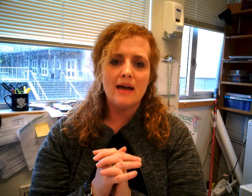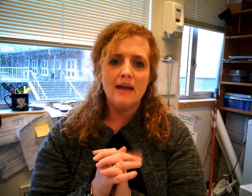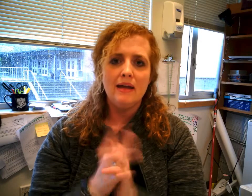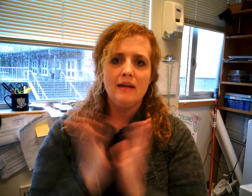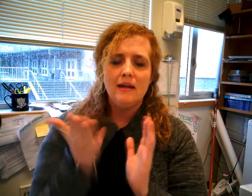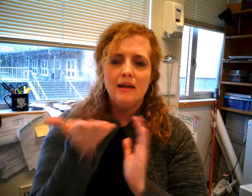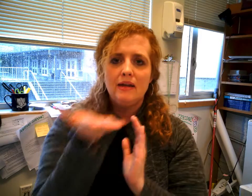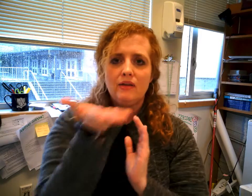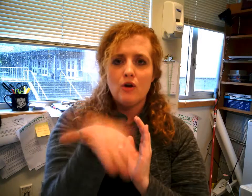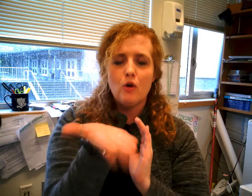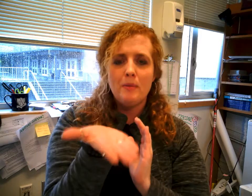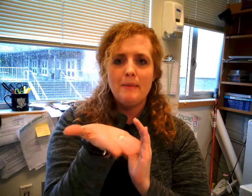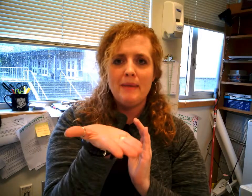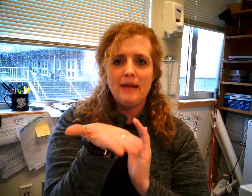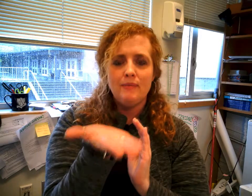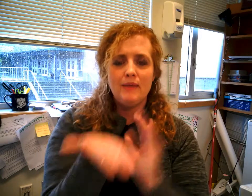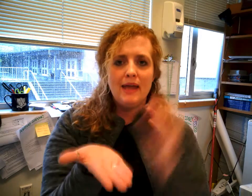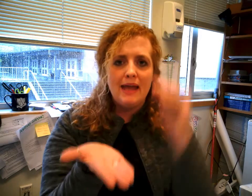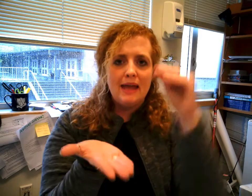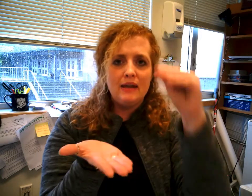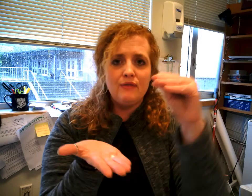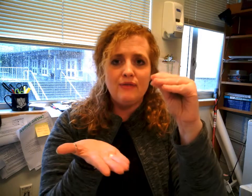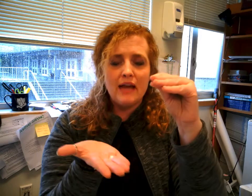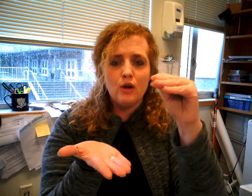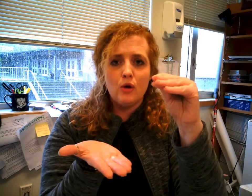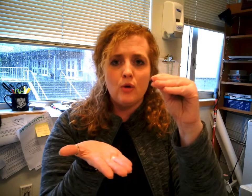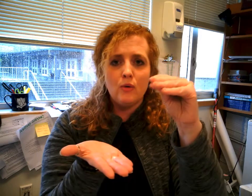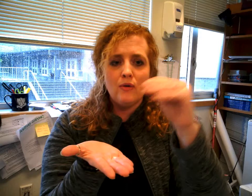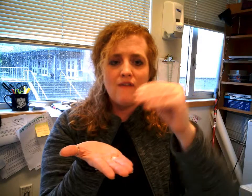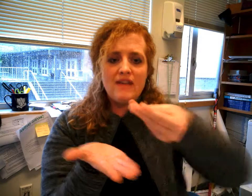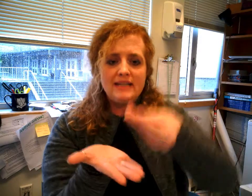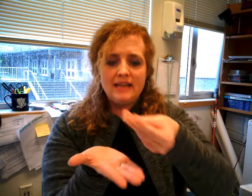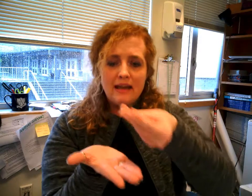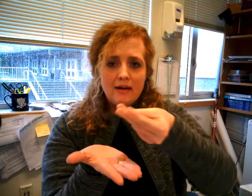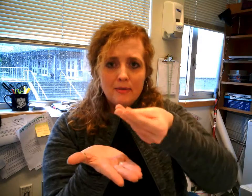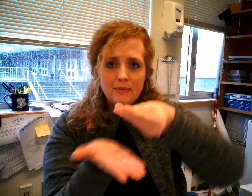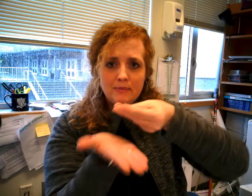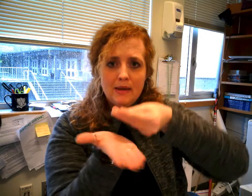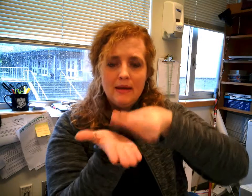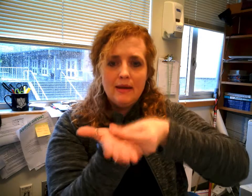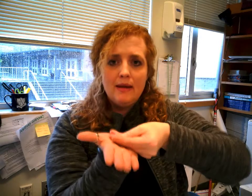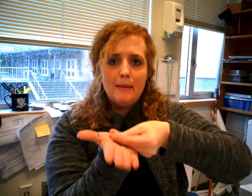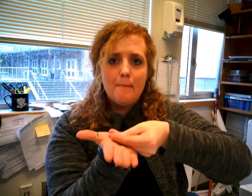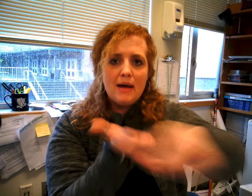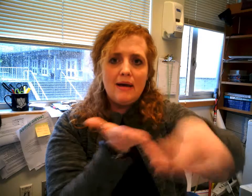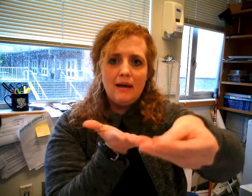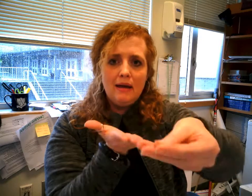By is an open B and a flat O facing up. By.